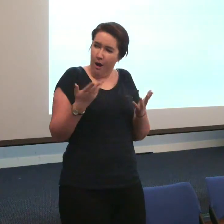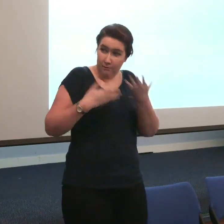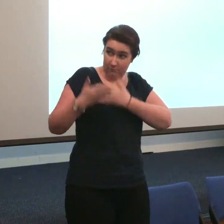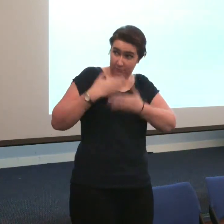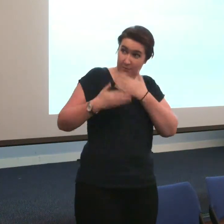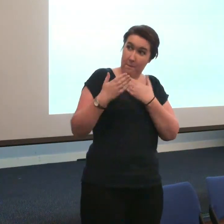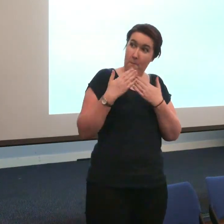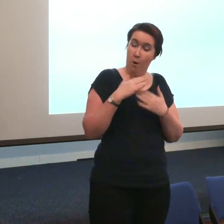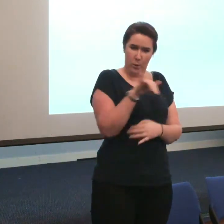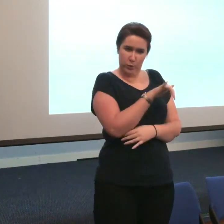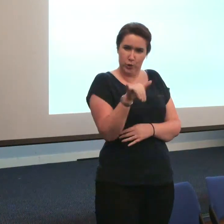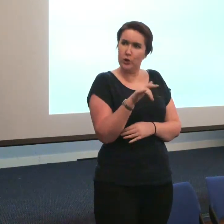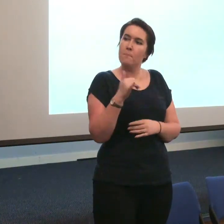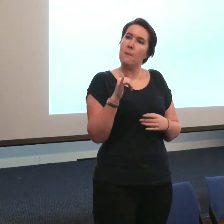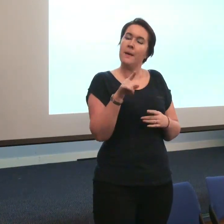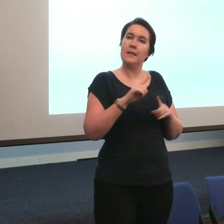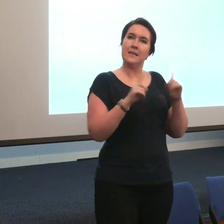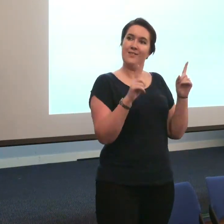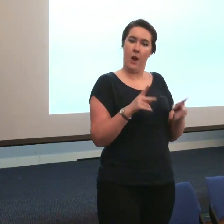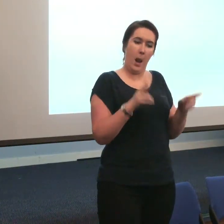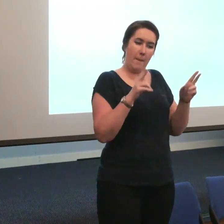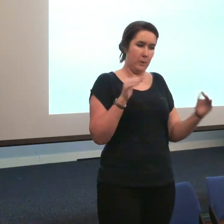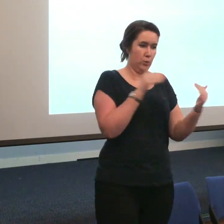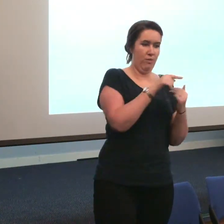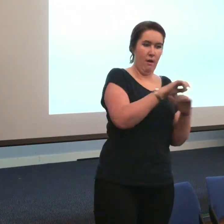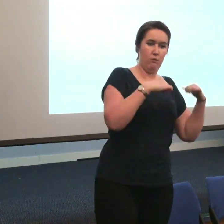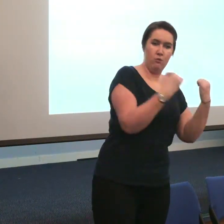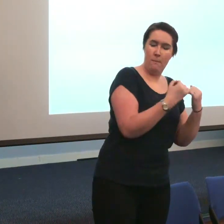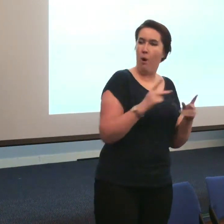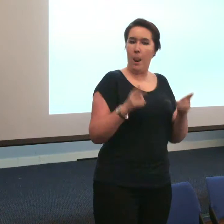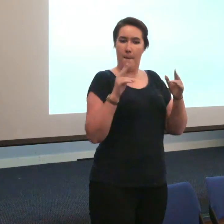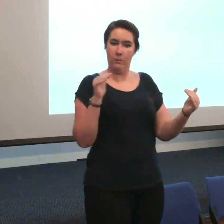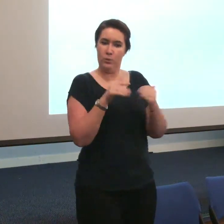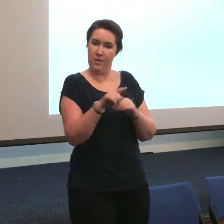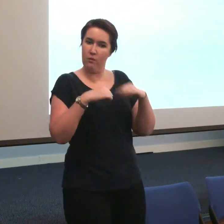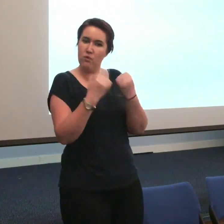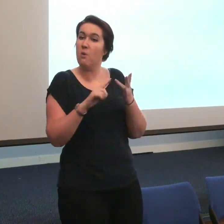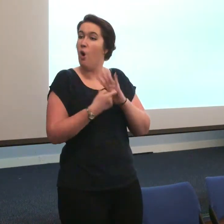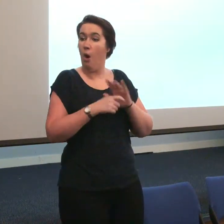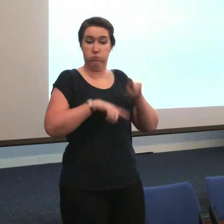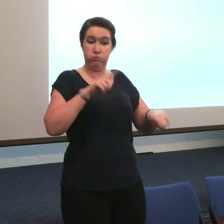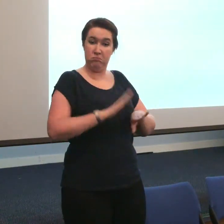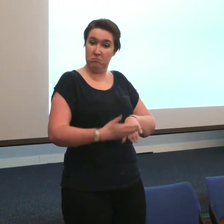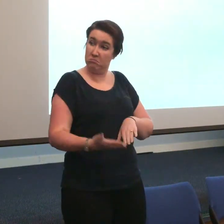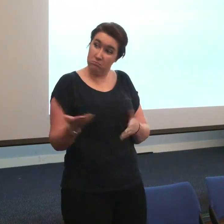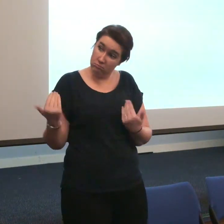He's thinking about how to target particular groups, or whether there was little or no difference in responses.